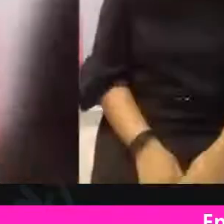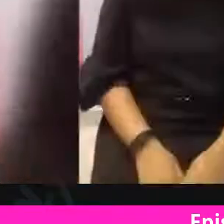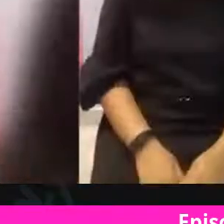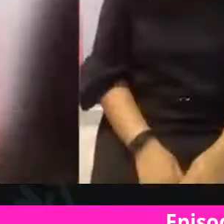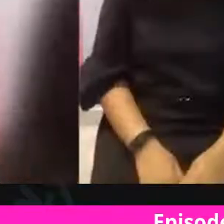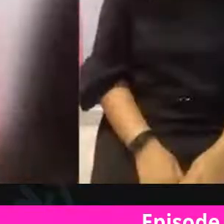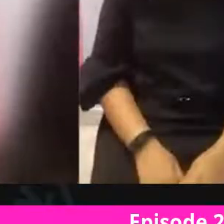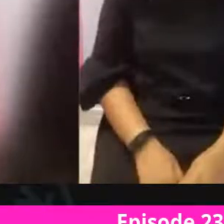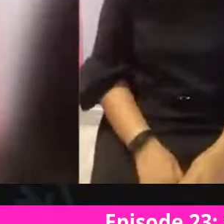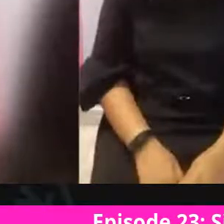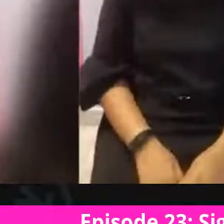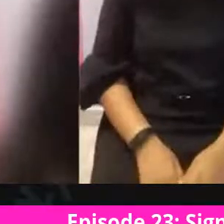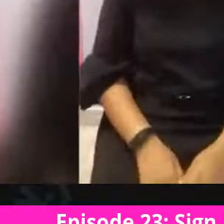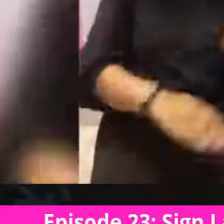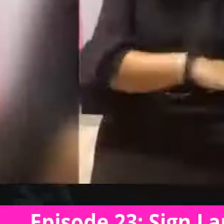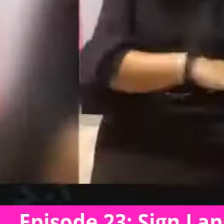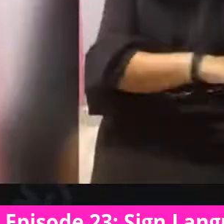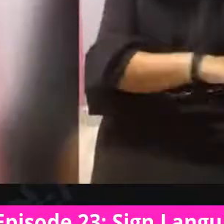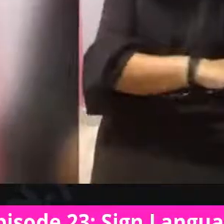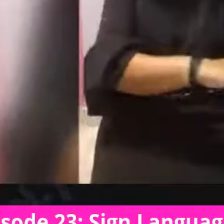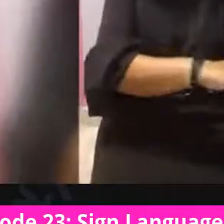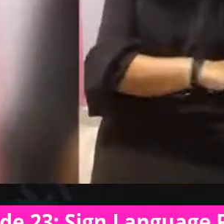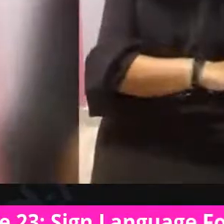Oh, bendera.